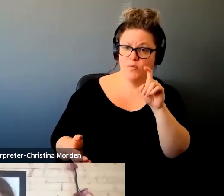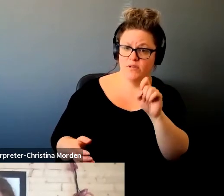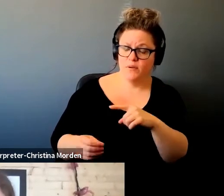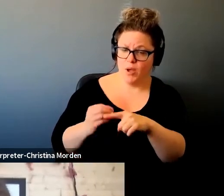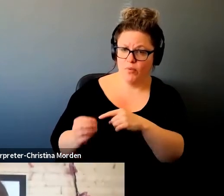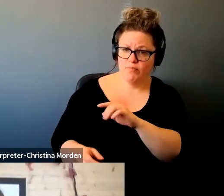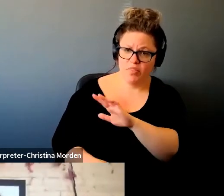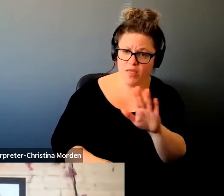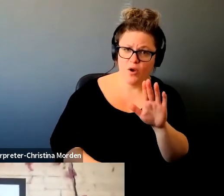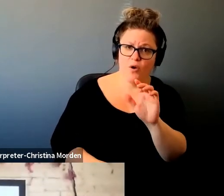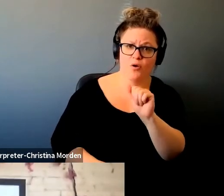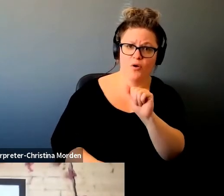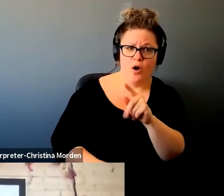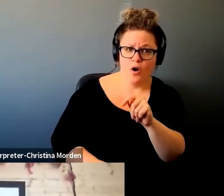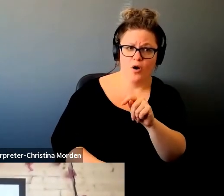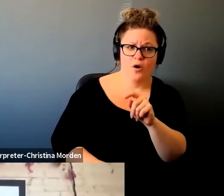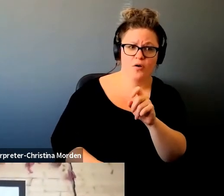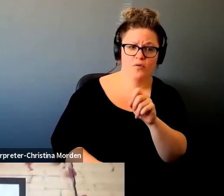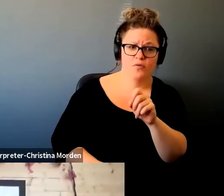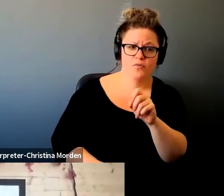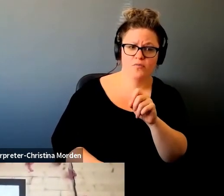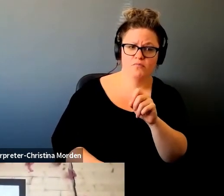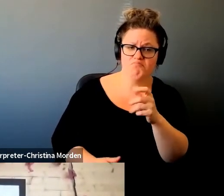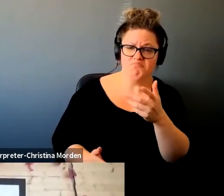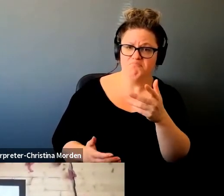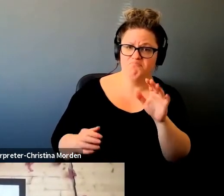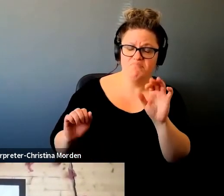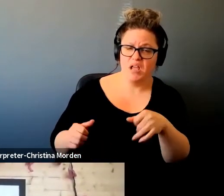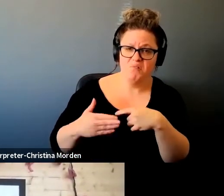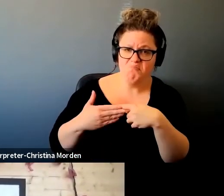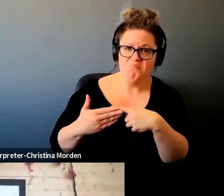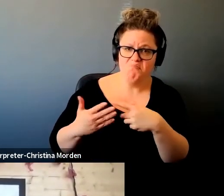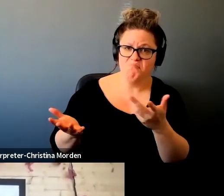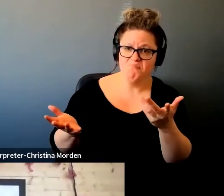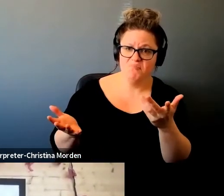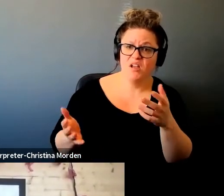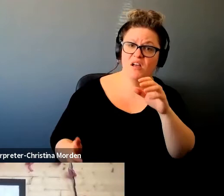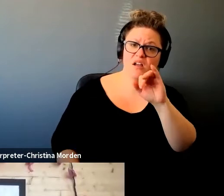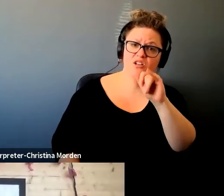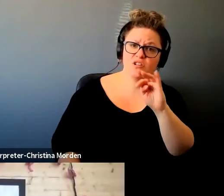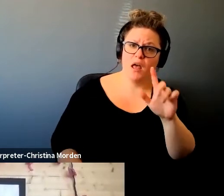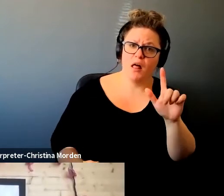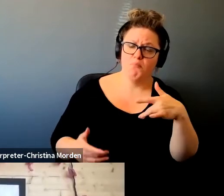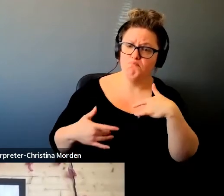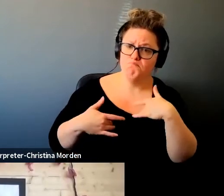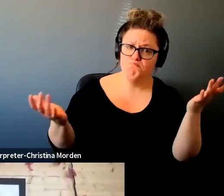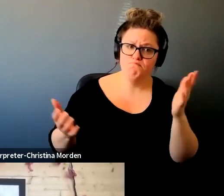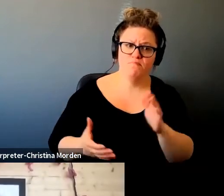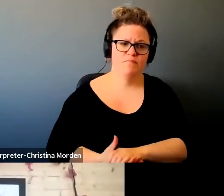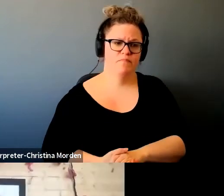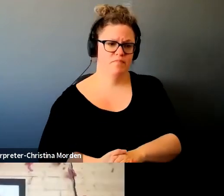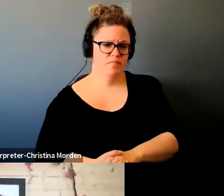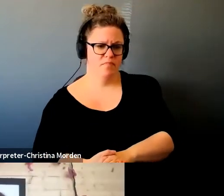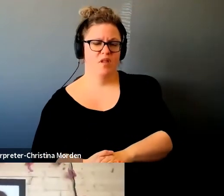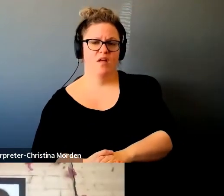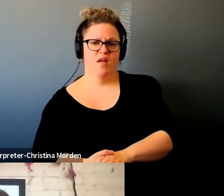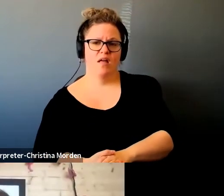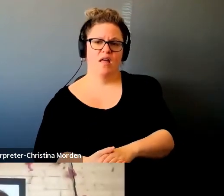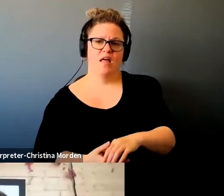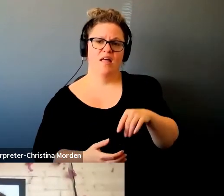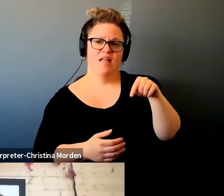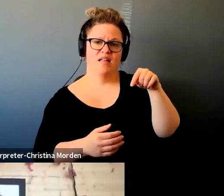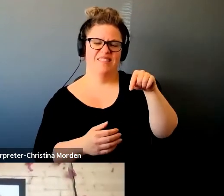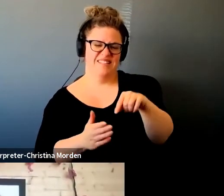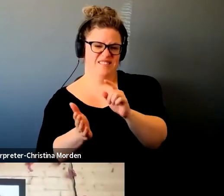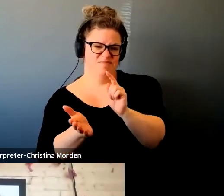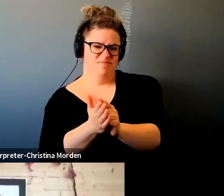or things they want to talk about. I'd like to open up that floor. So Janelle, what do we have going on? So at the minute, there's nothing in the chat,